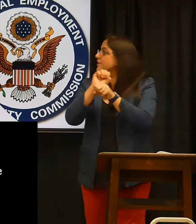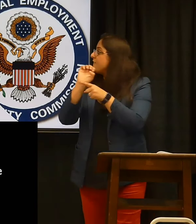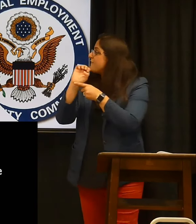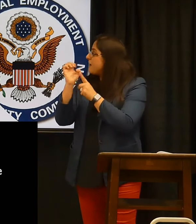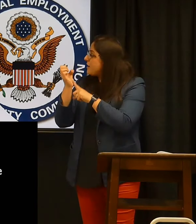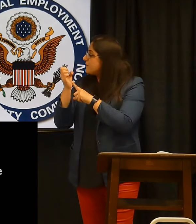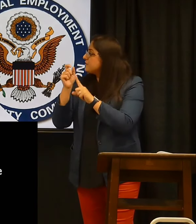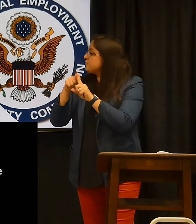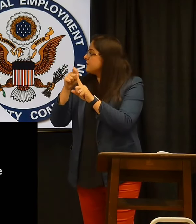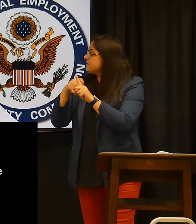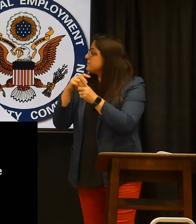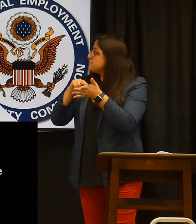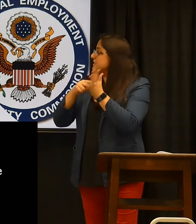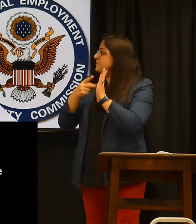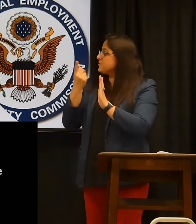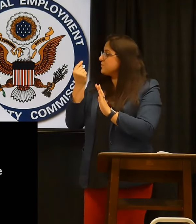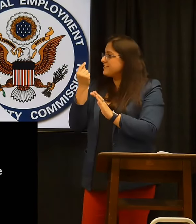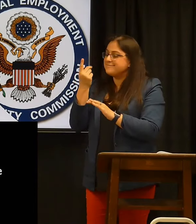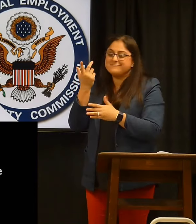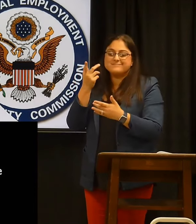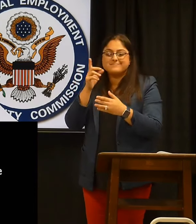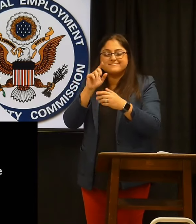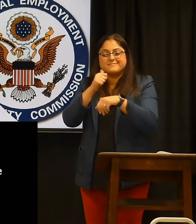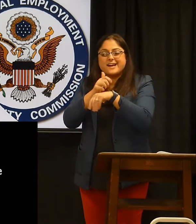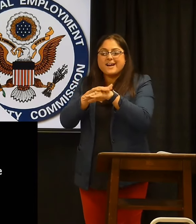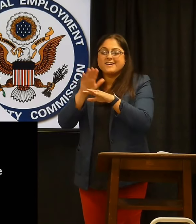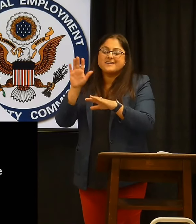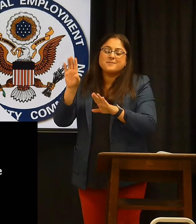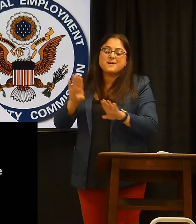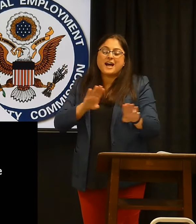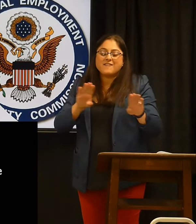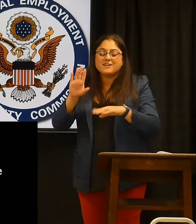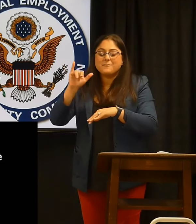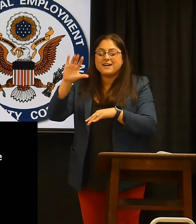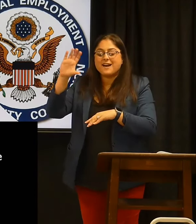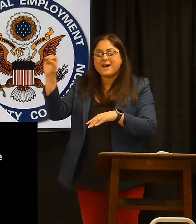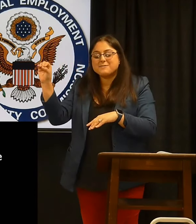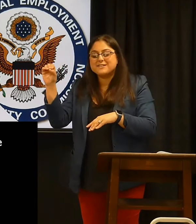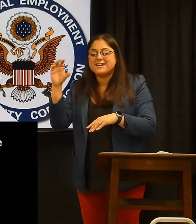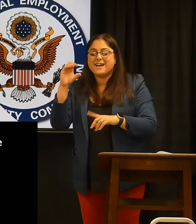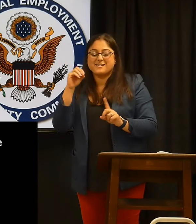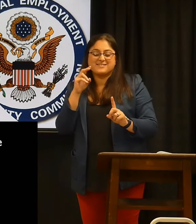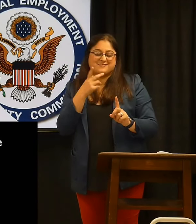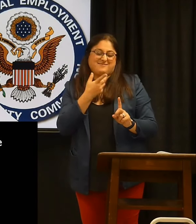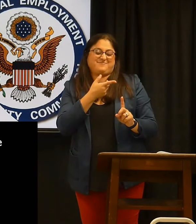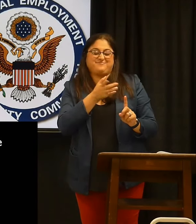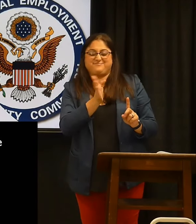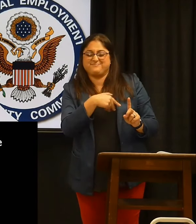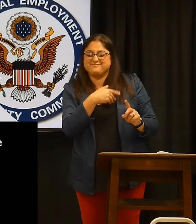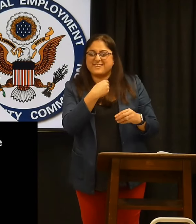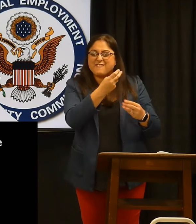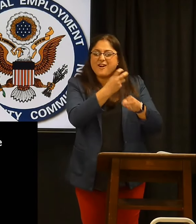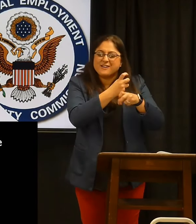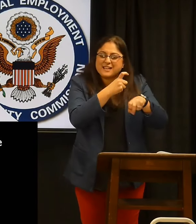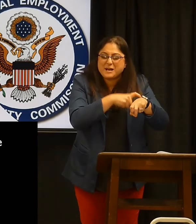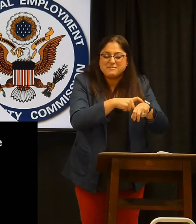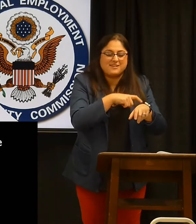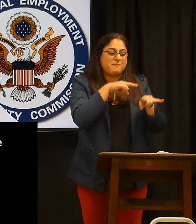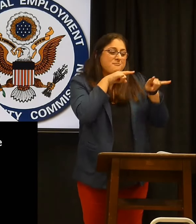Hostile work environment and harassment. Depends on behavior by the company. Maybe giving